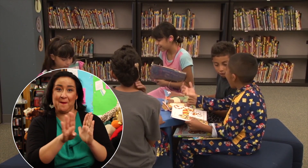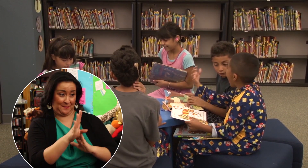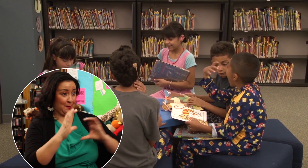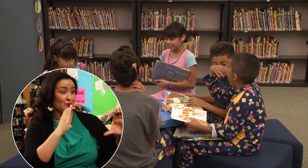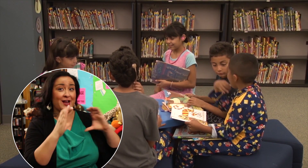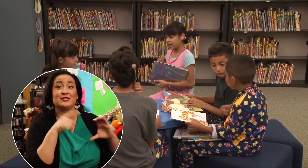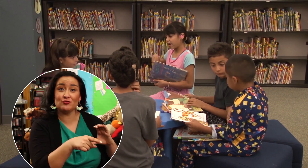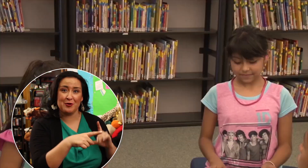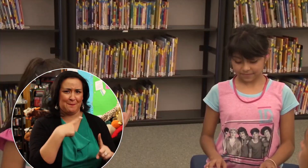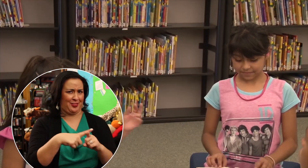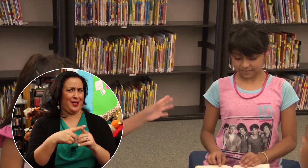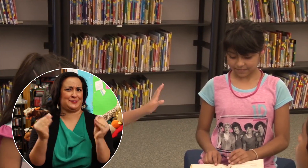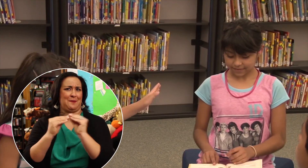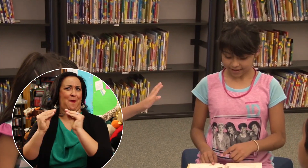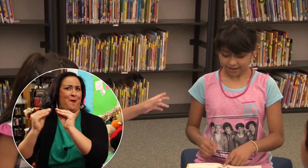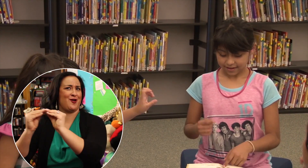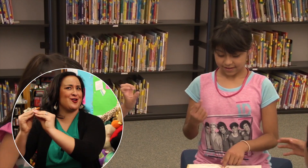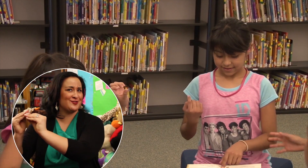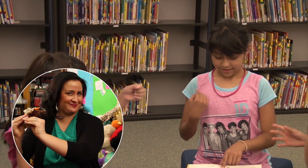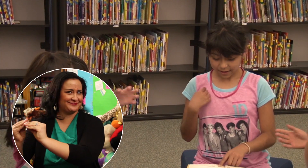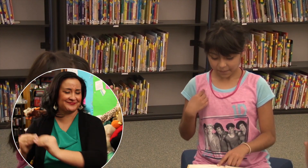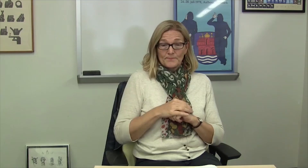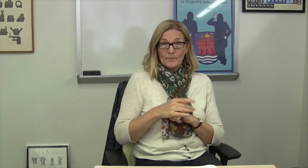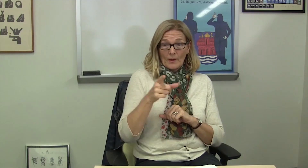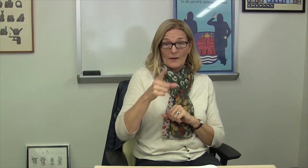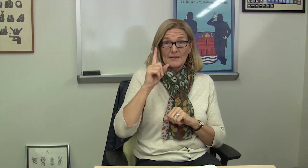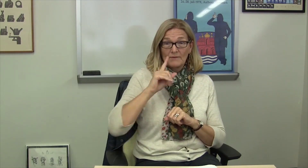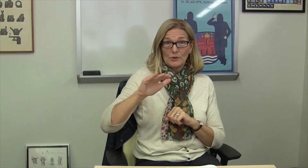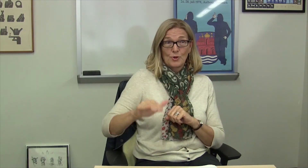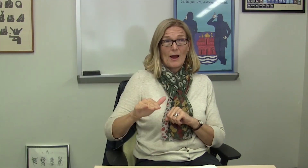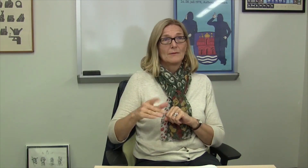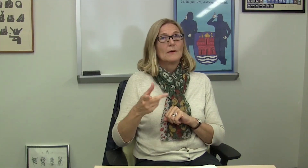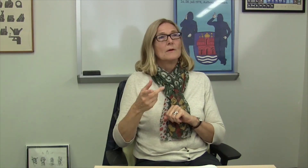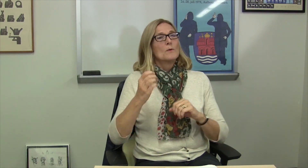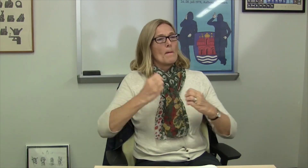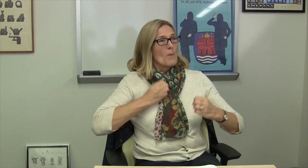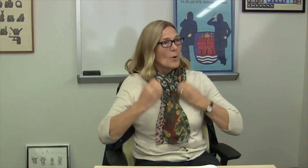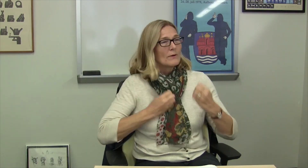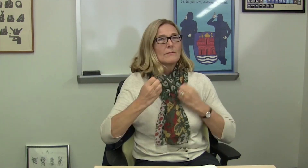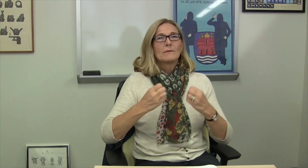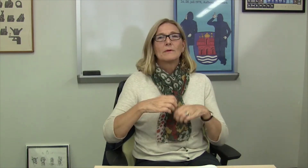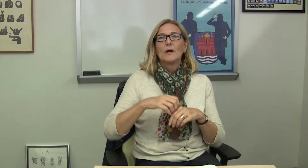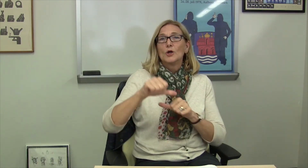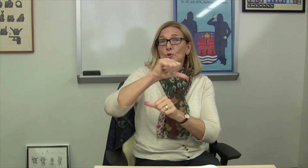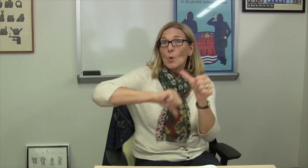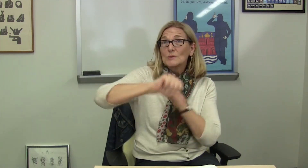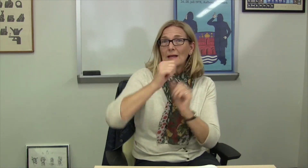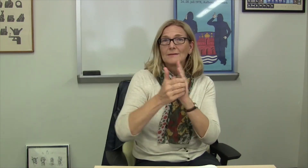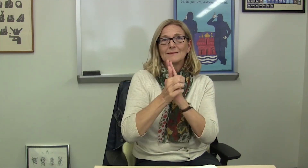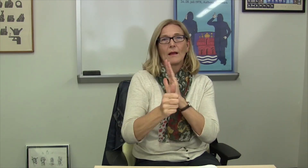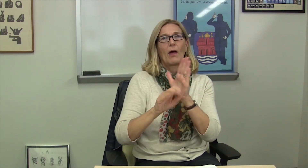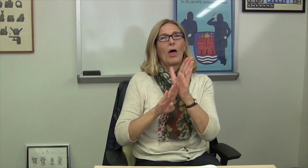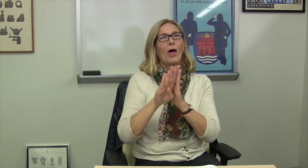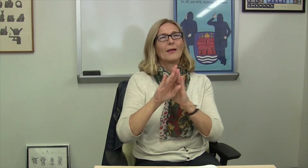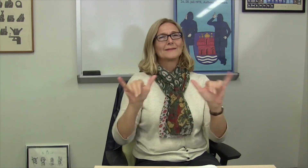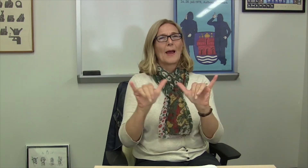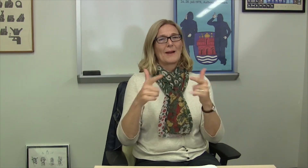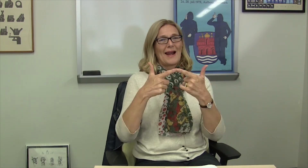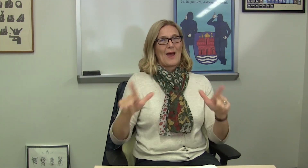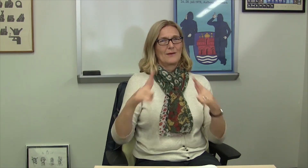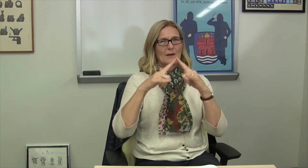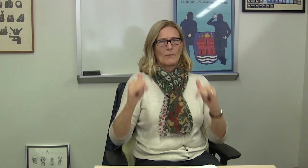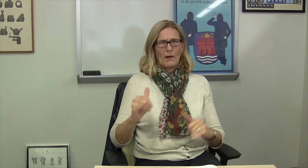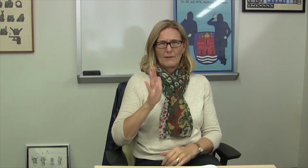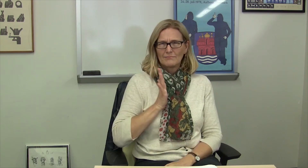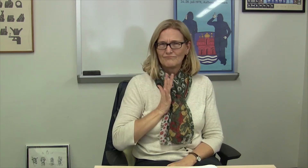exposure develops more than just communication. Deaf kids will develop their emotions and social skills at the same time